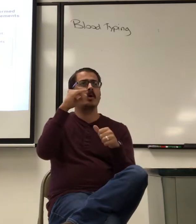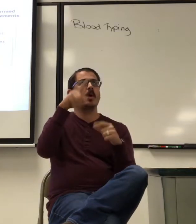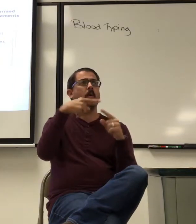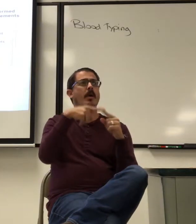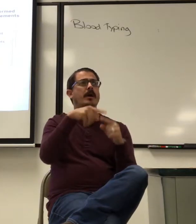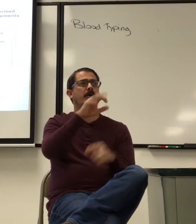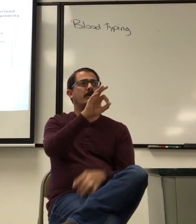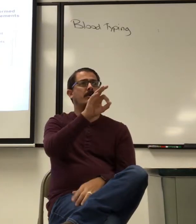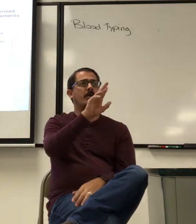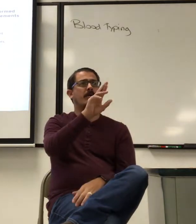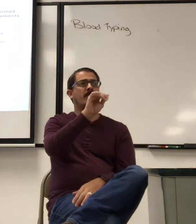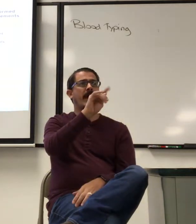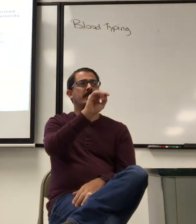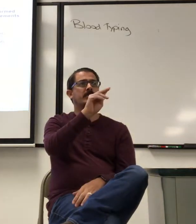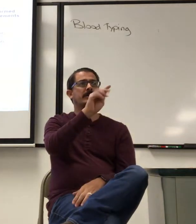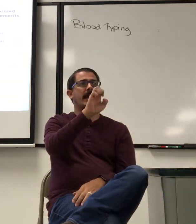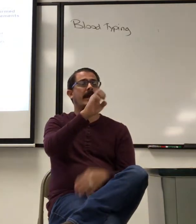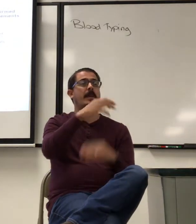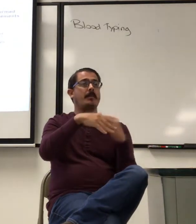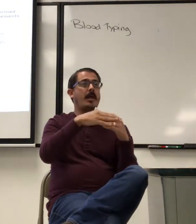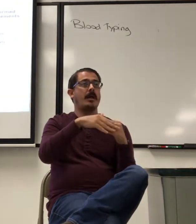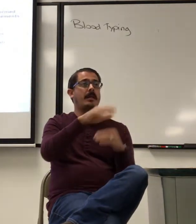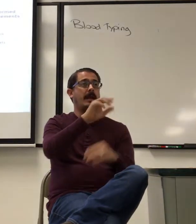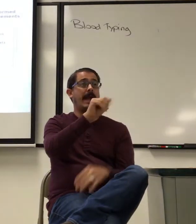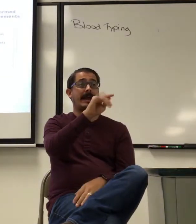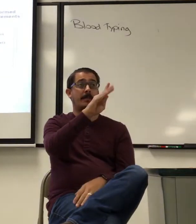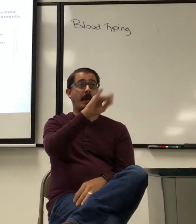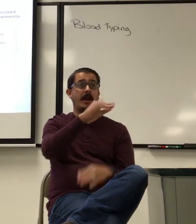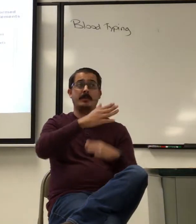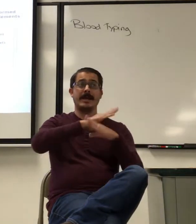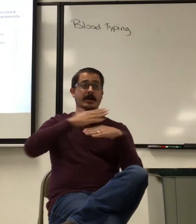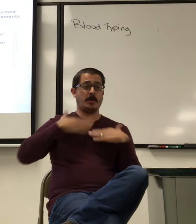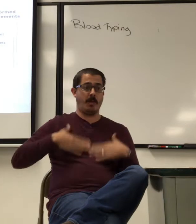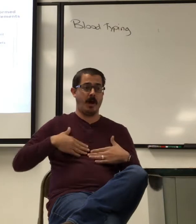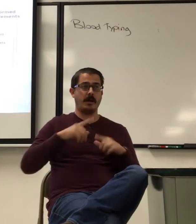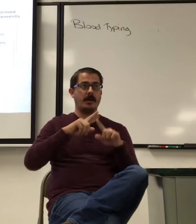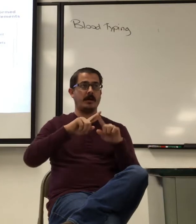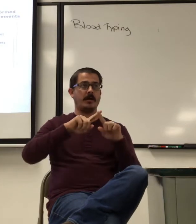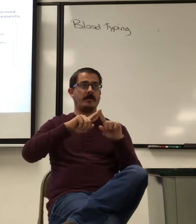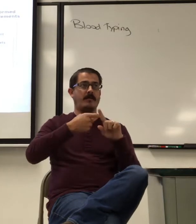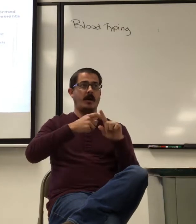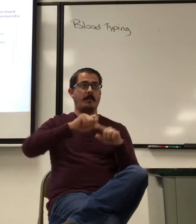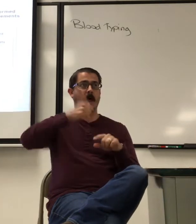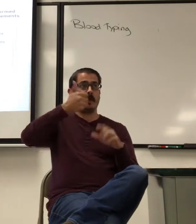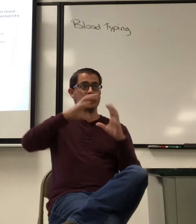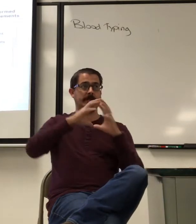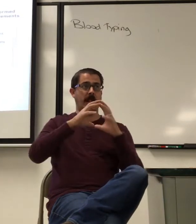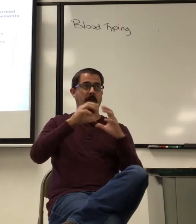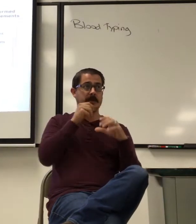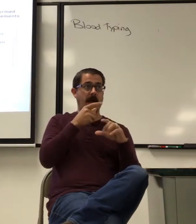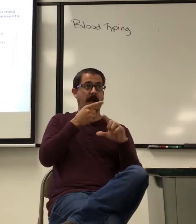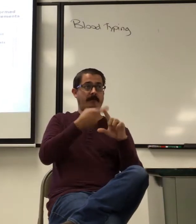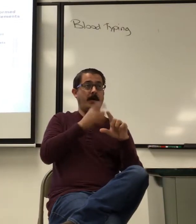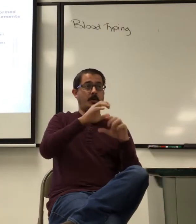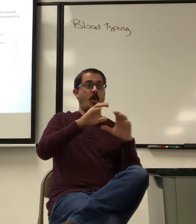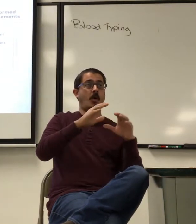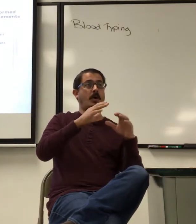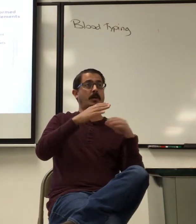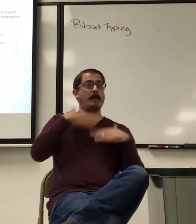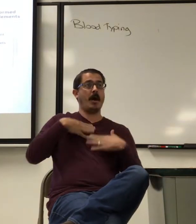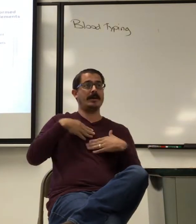blood, the antibodies that protect your body from all non-self cells are in the plasma